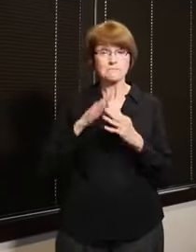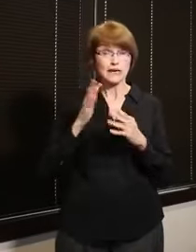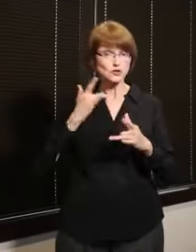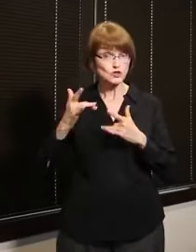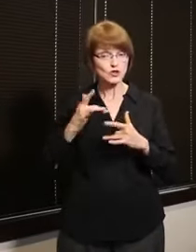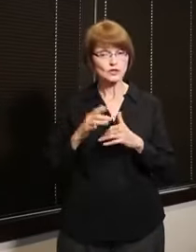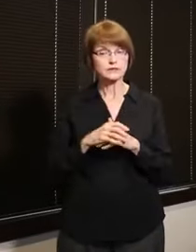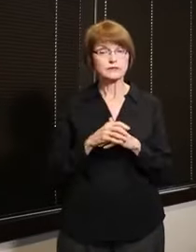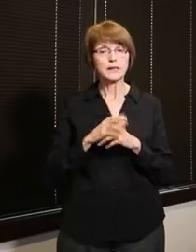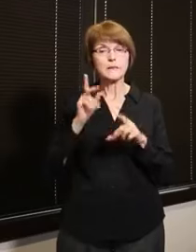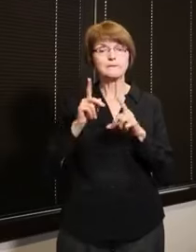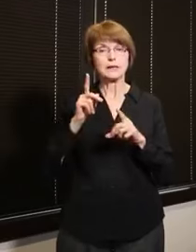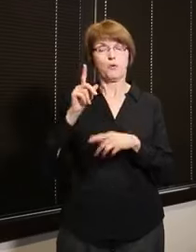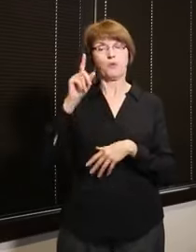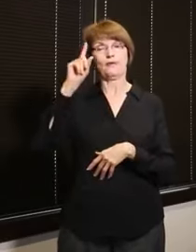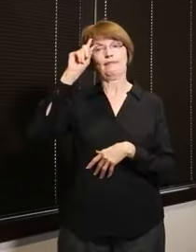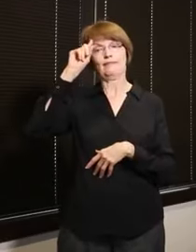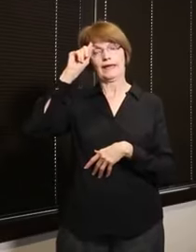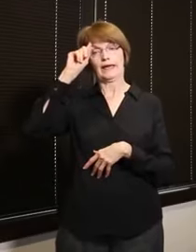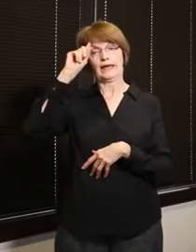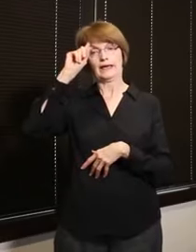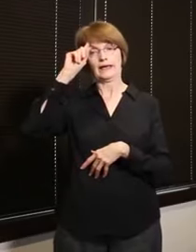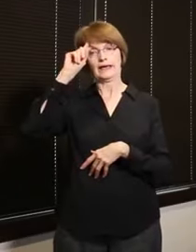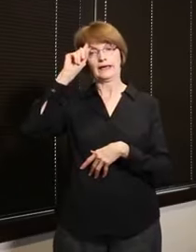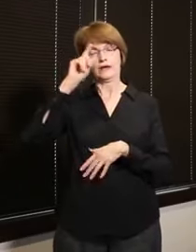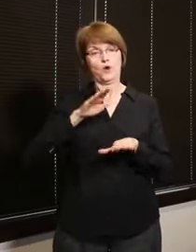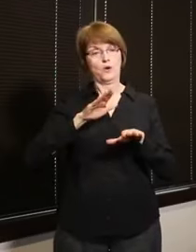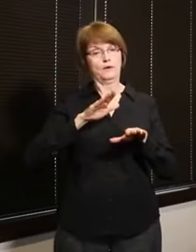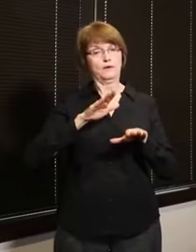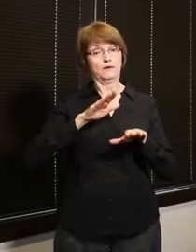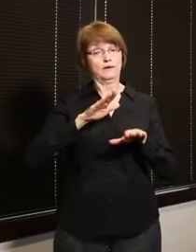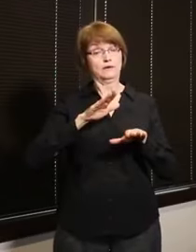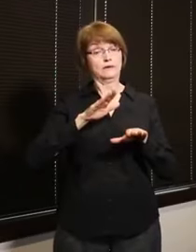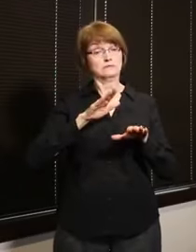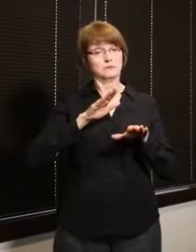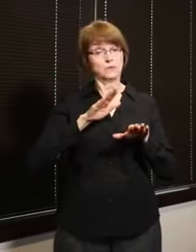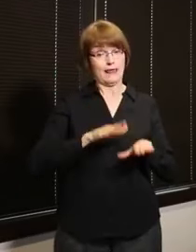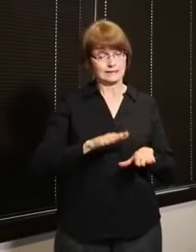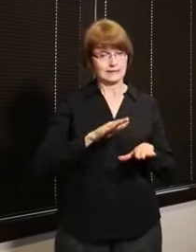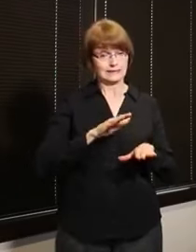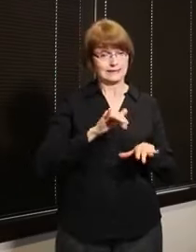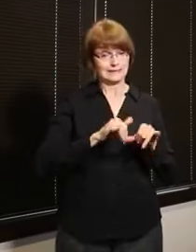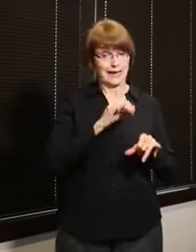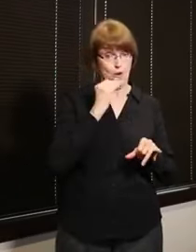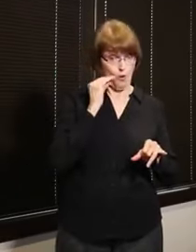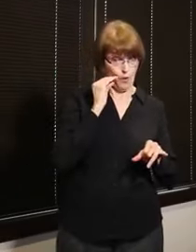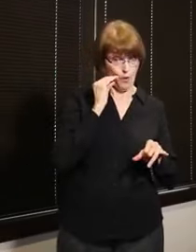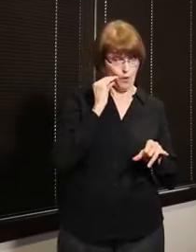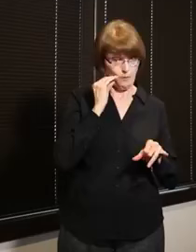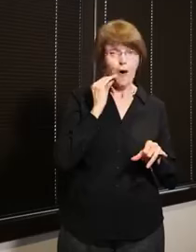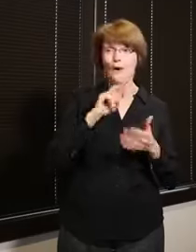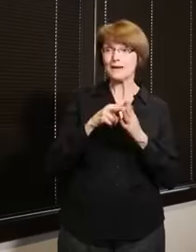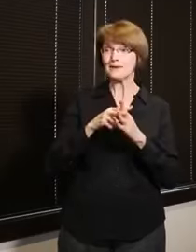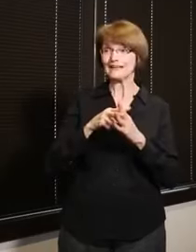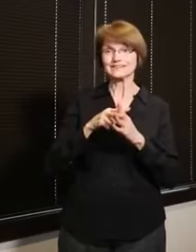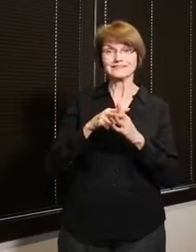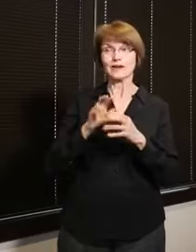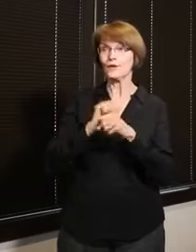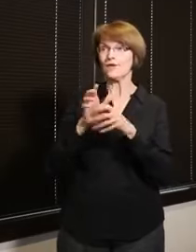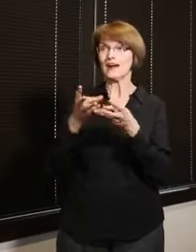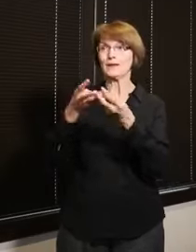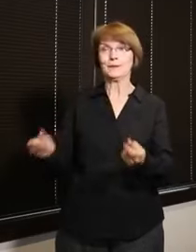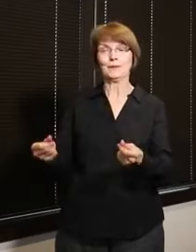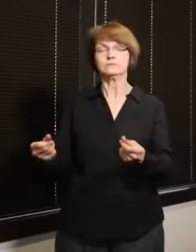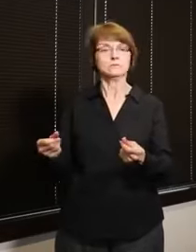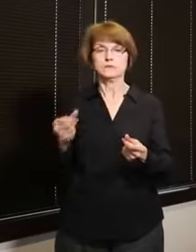will equate relaxation of shelter in place with the virus is gone. That's absolutely not, that's not